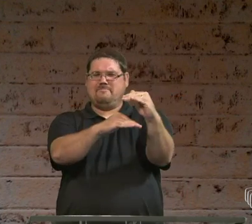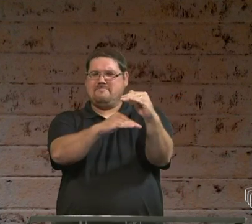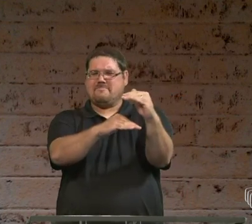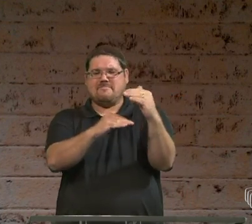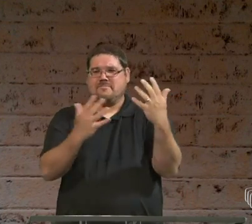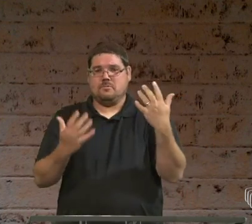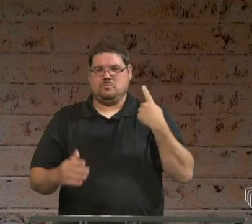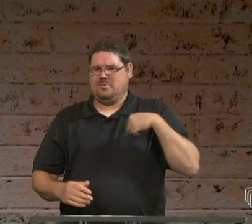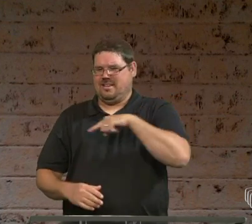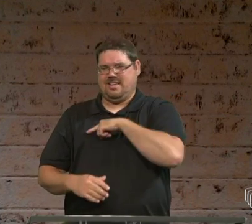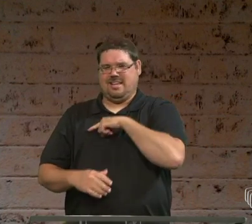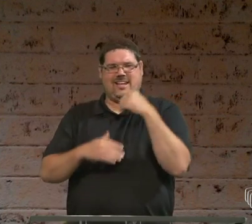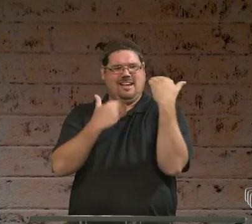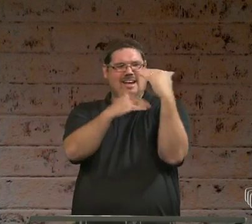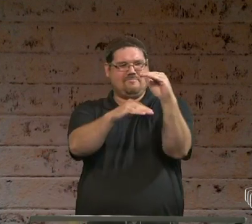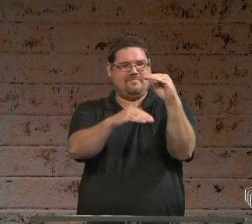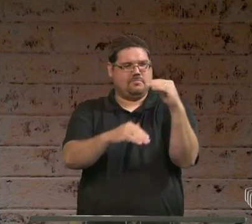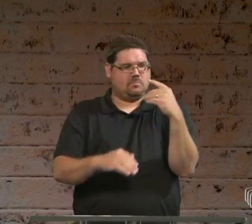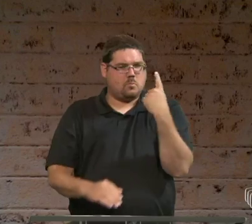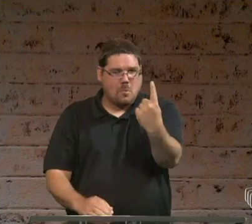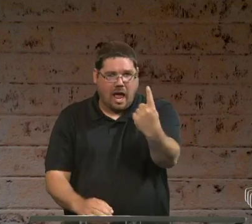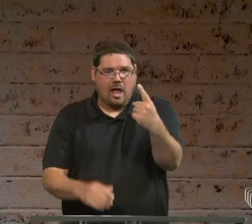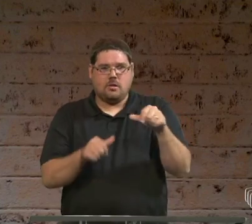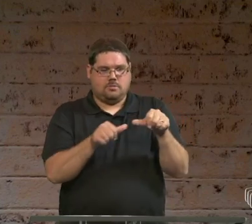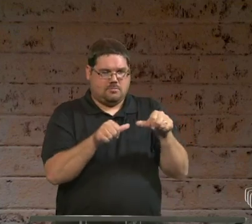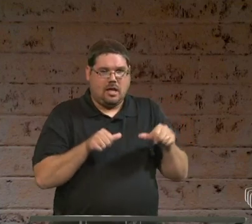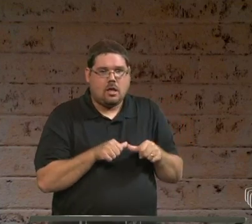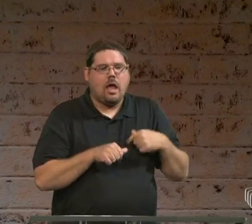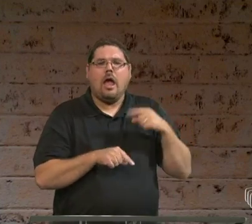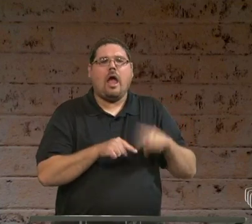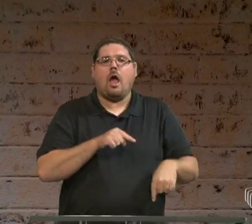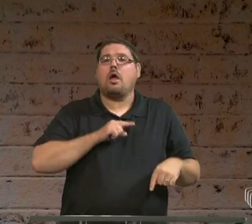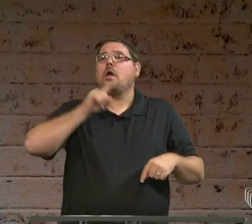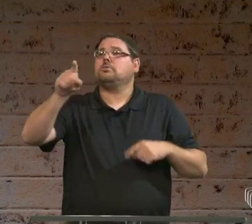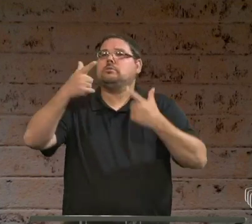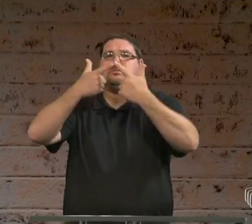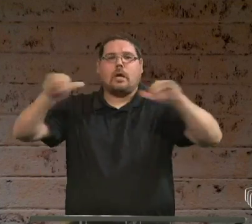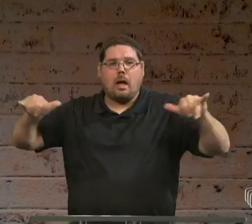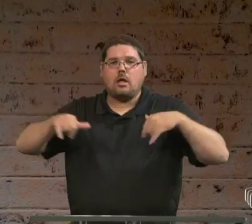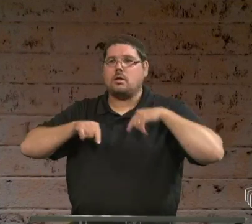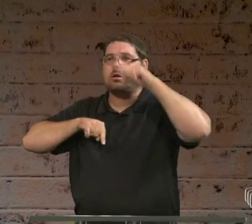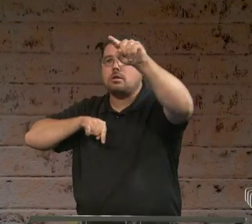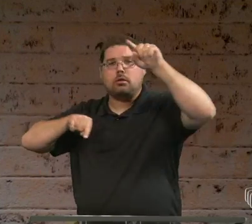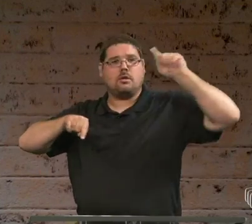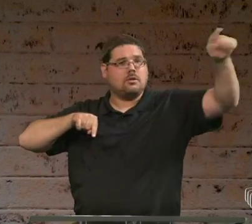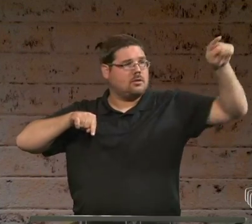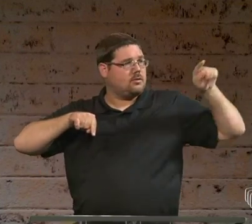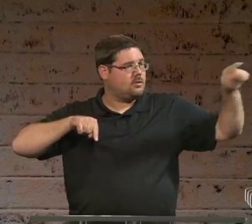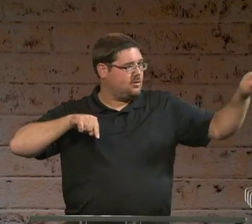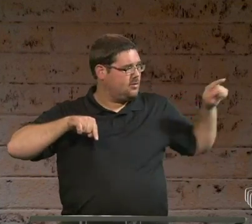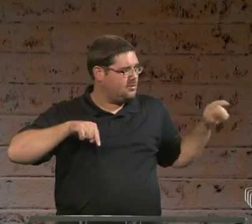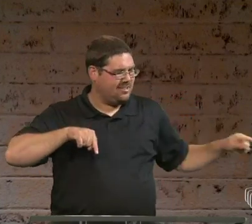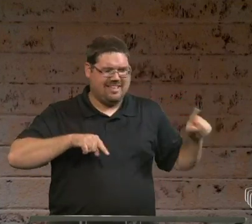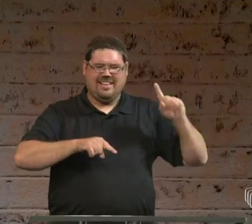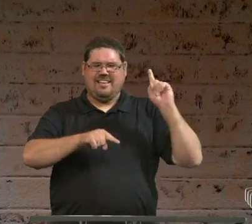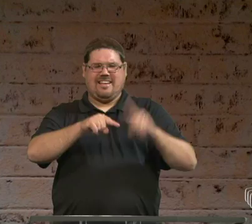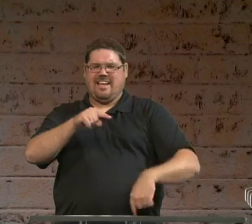in California. But we are limited as humans. We can only be in one location at one time. We can't